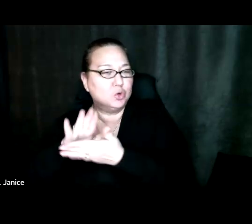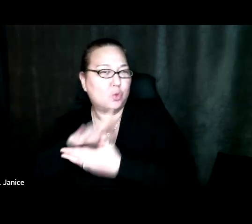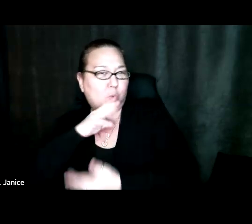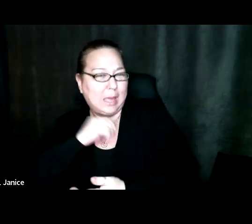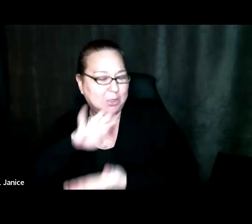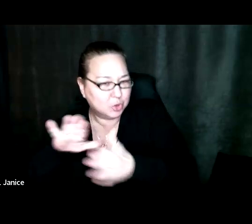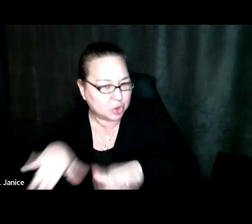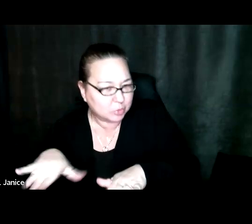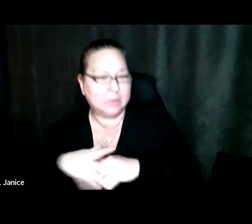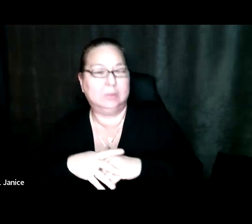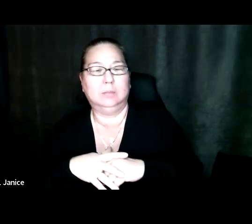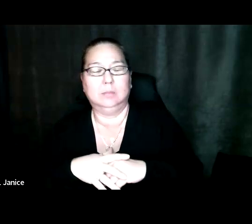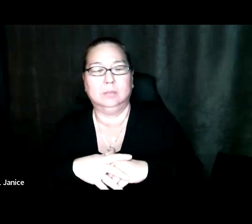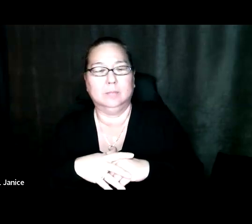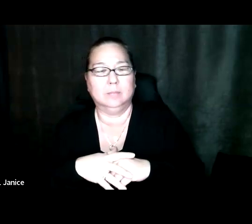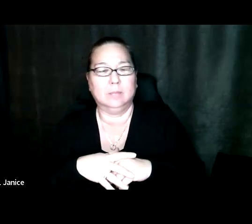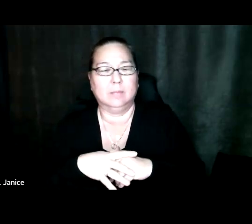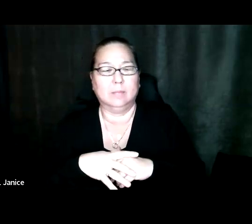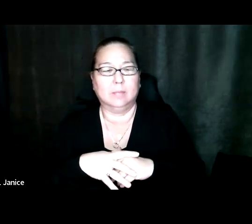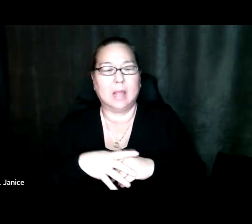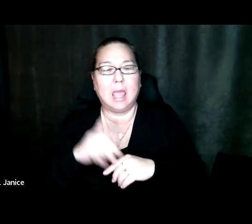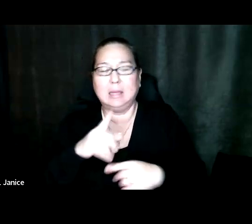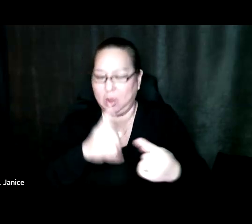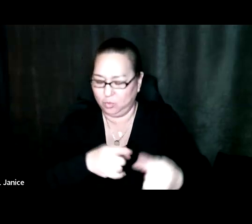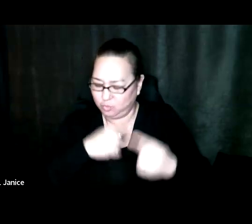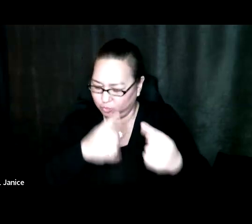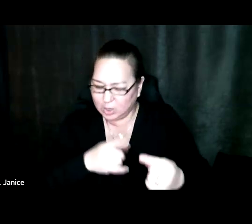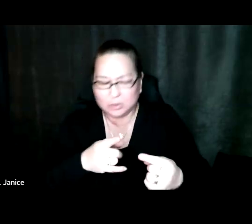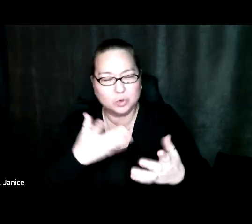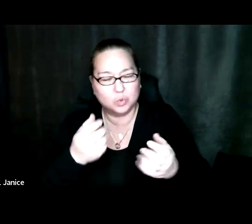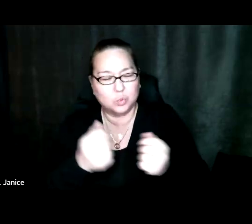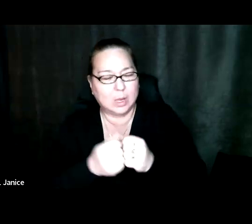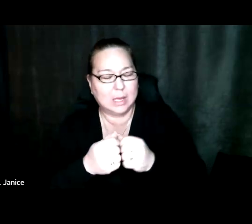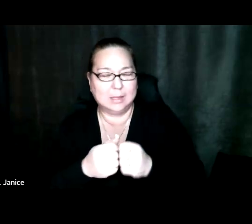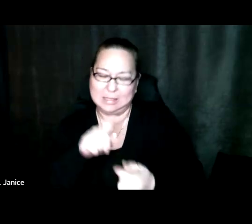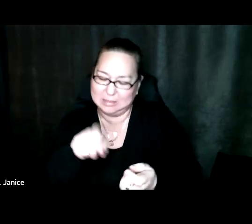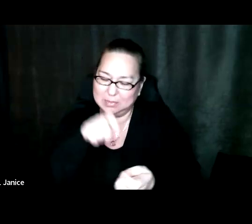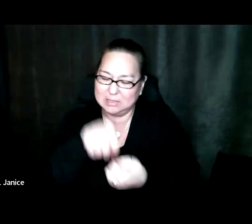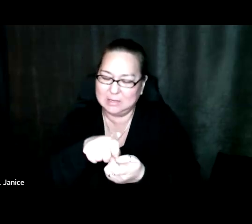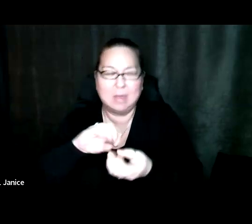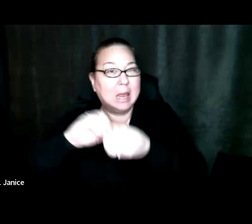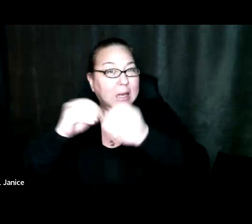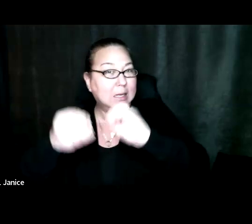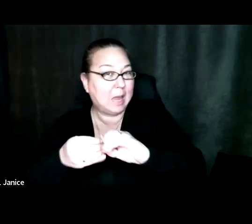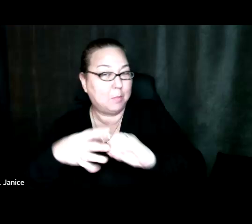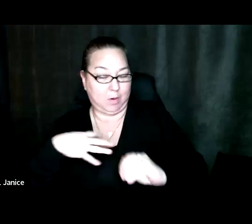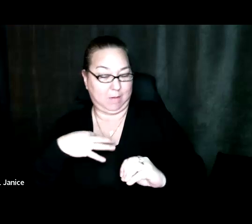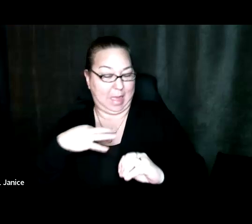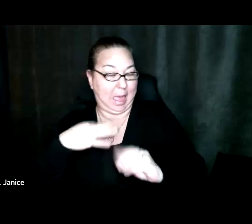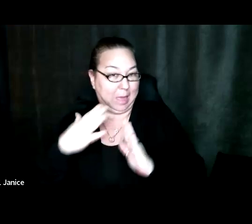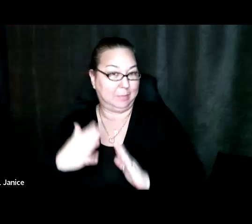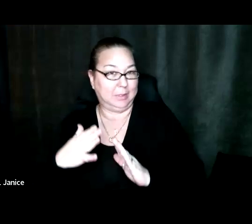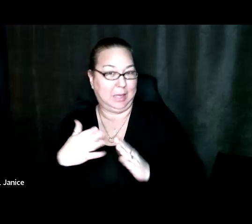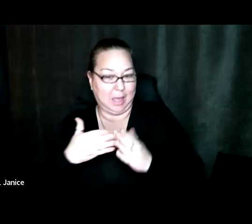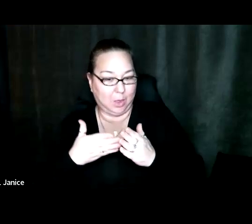way. They had also wrestled with the issue of, do we do a certain amount of applicants citywide and